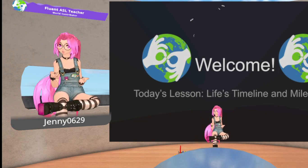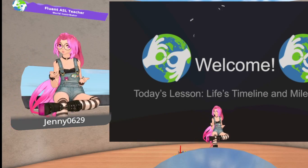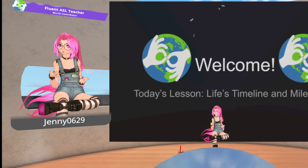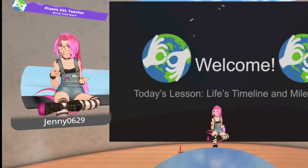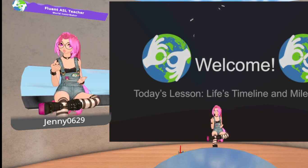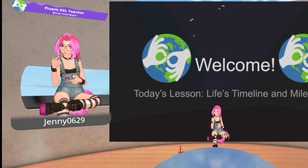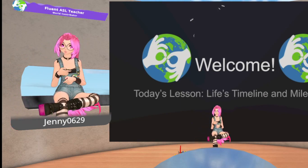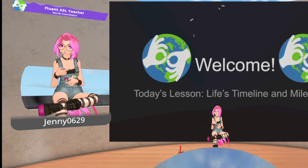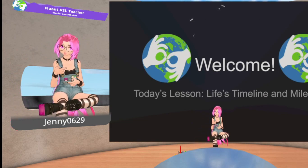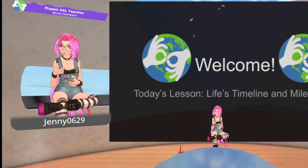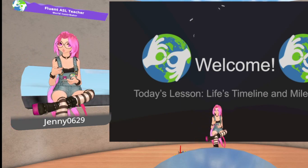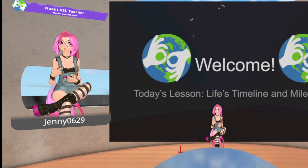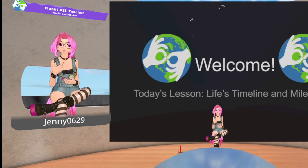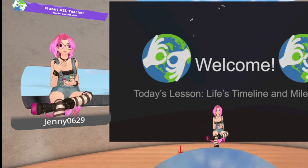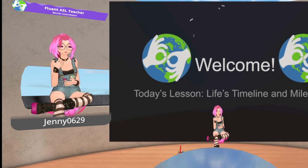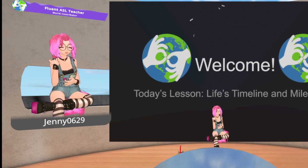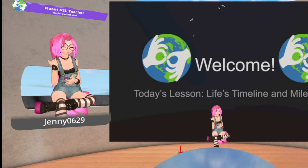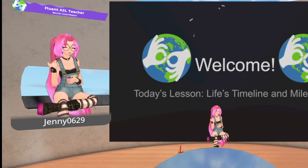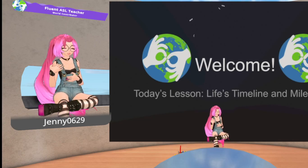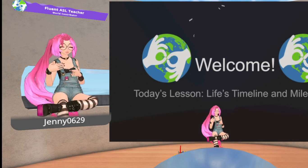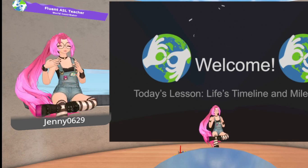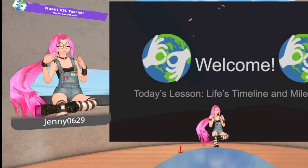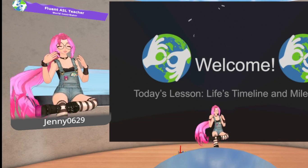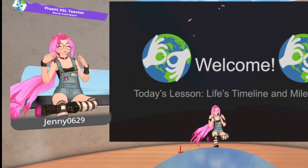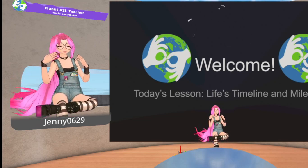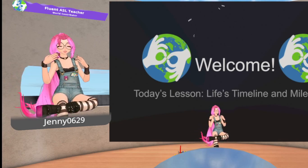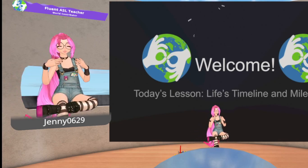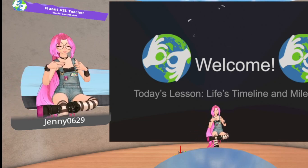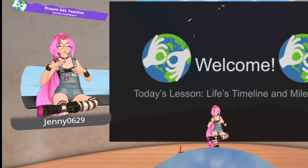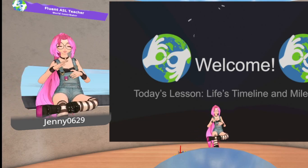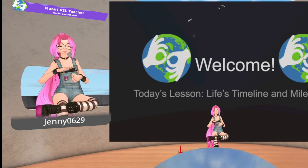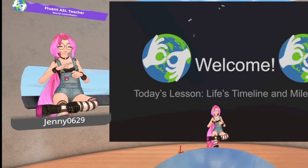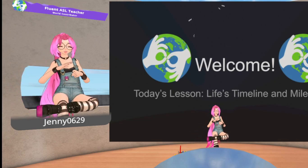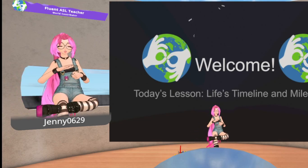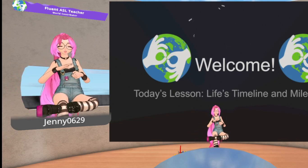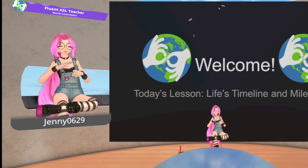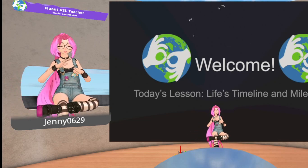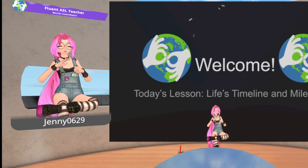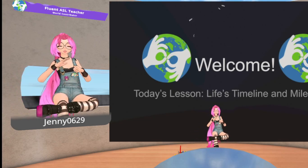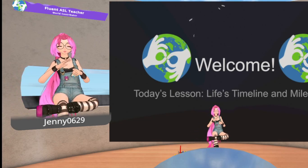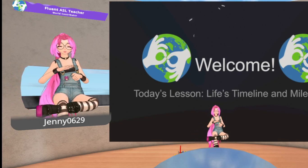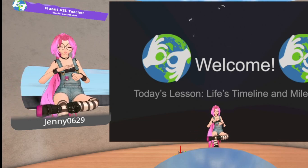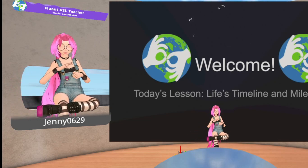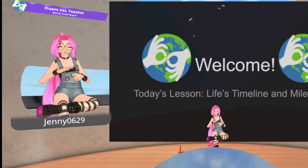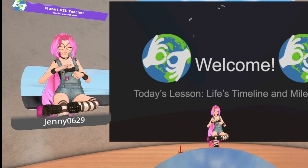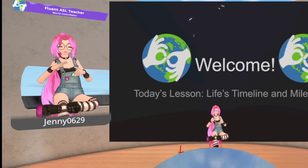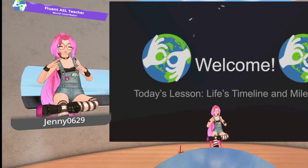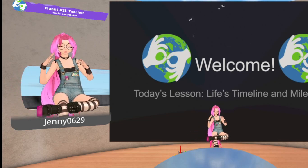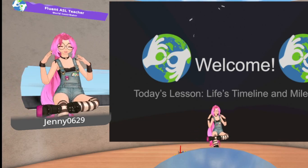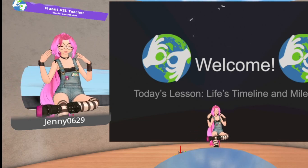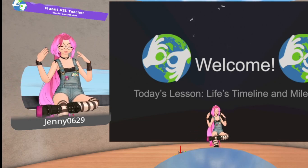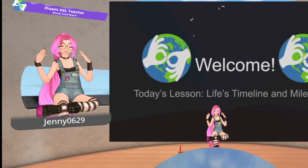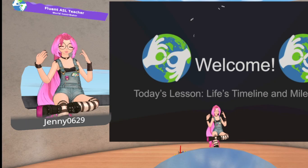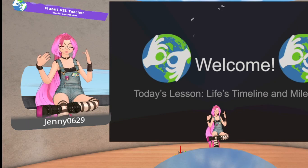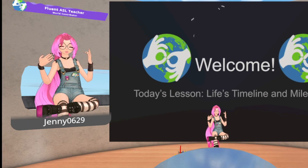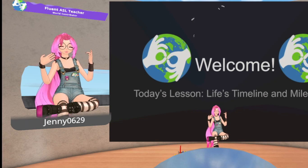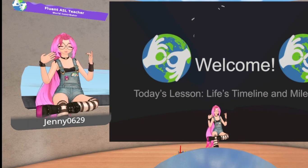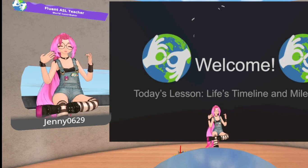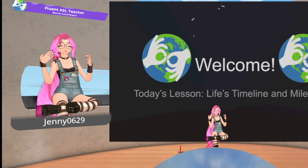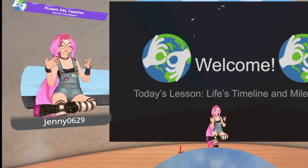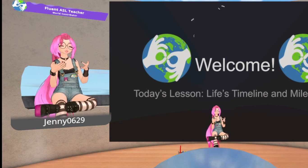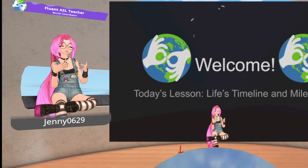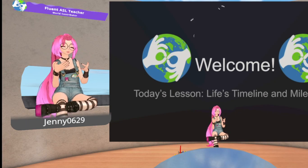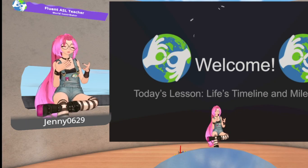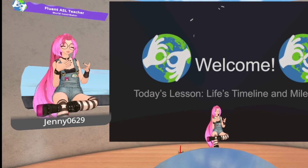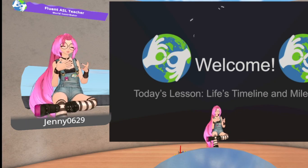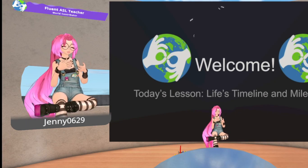yeah, I guess you're right. Like that sense of like pressure and kind of,